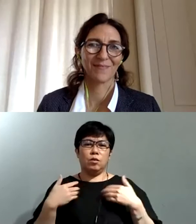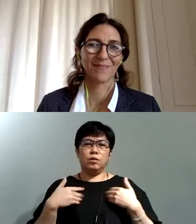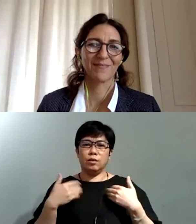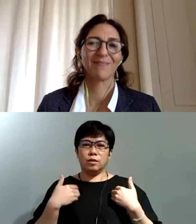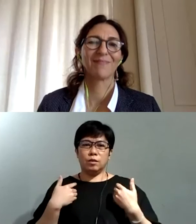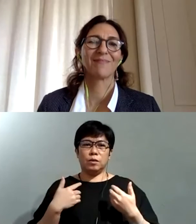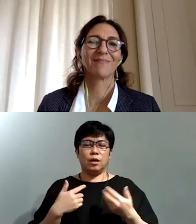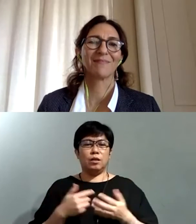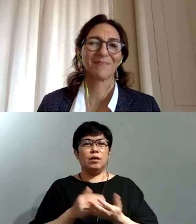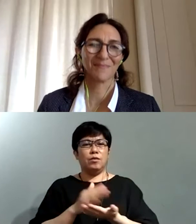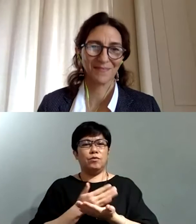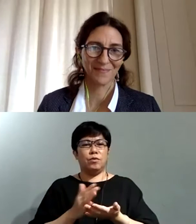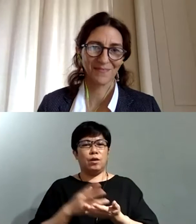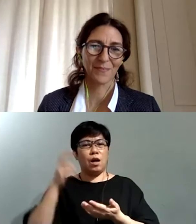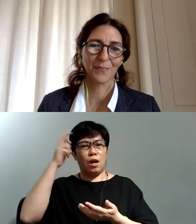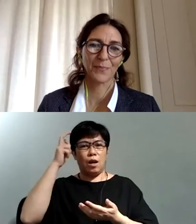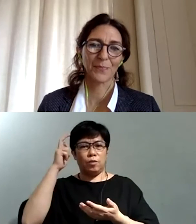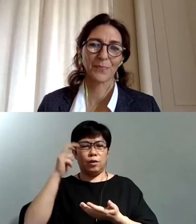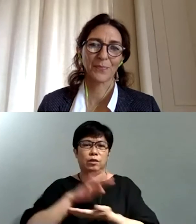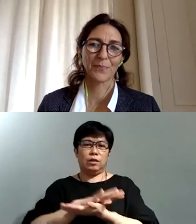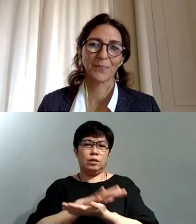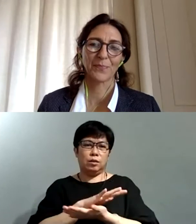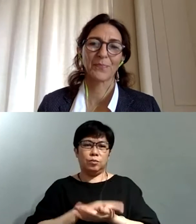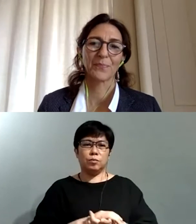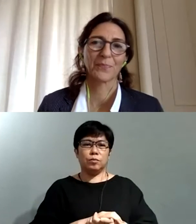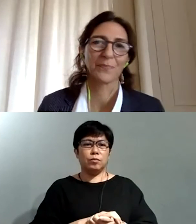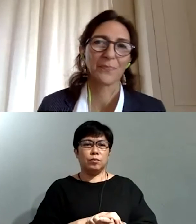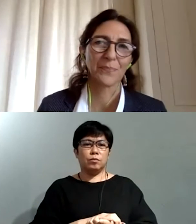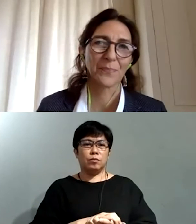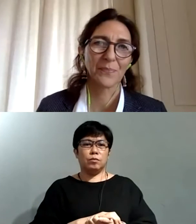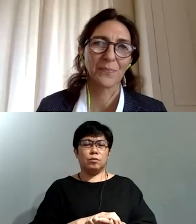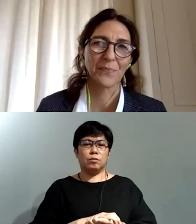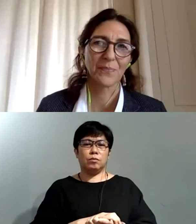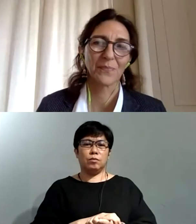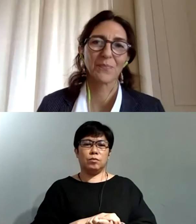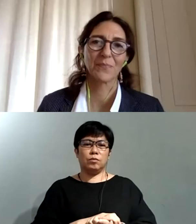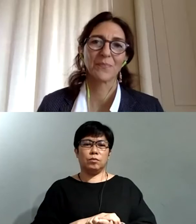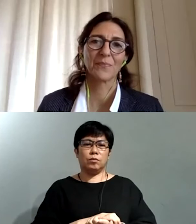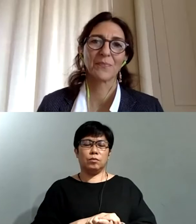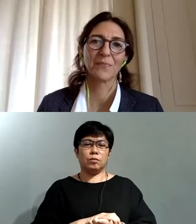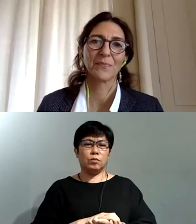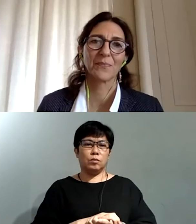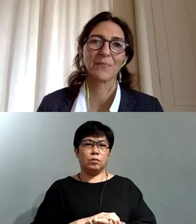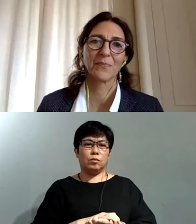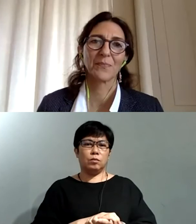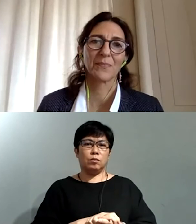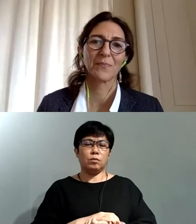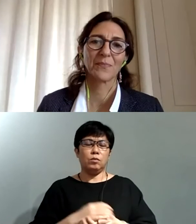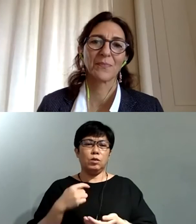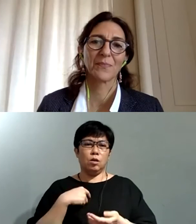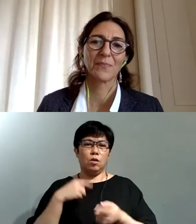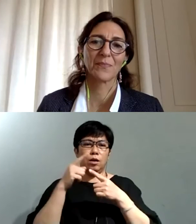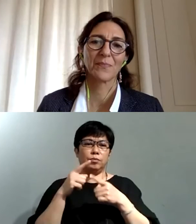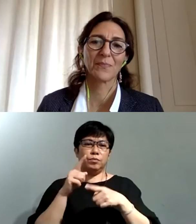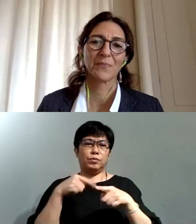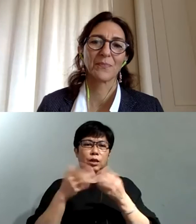and my experience in working. I have been working in a university for 30 years,